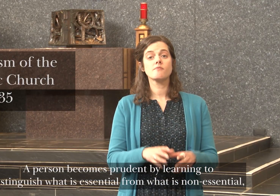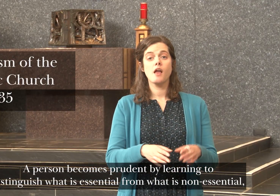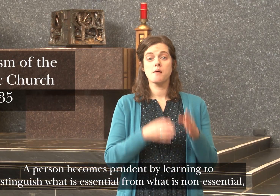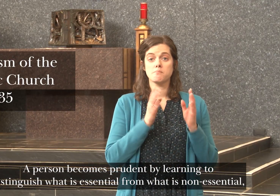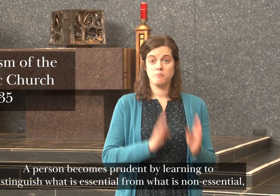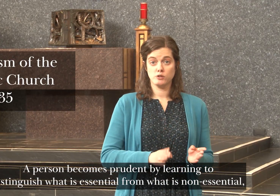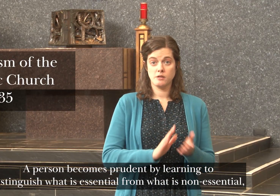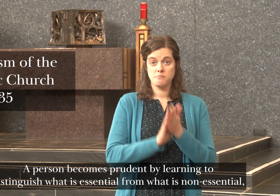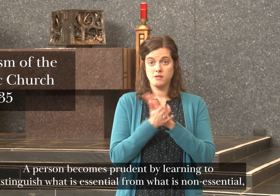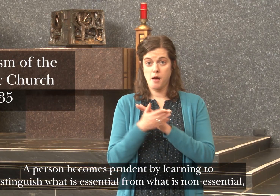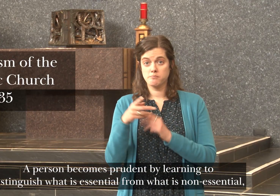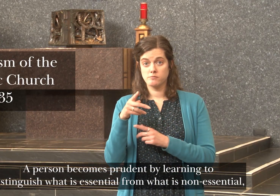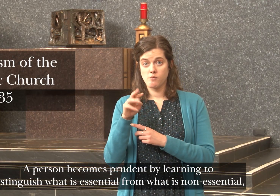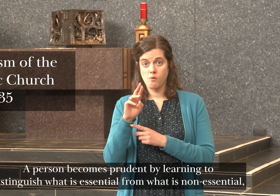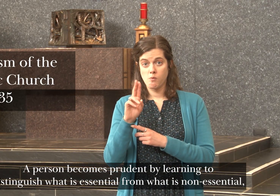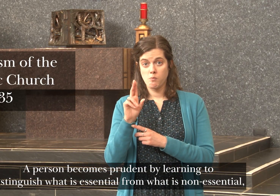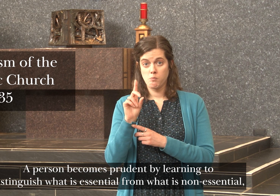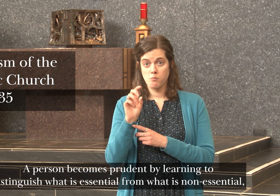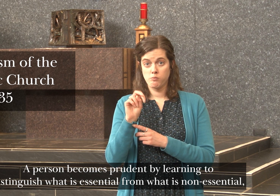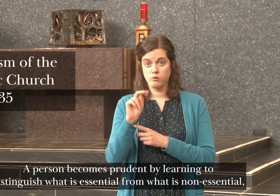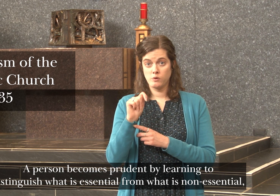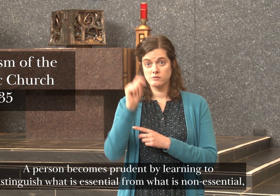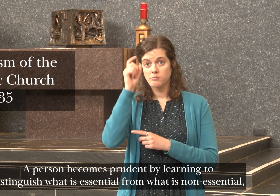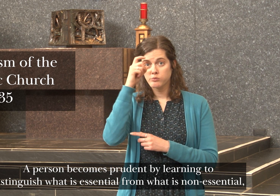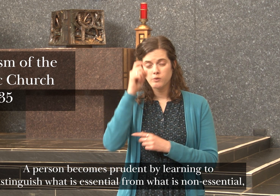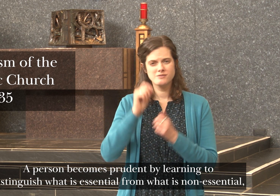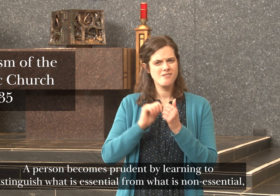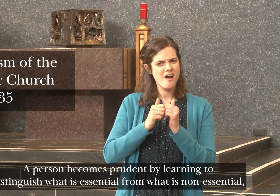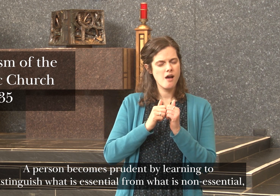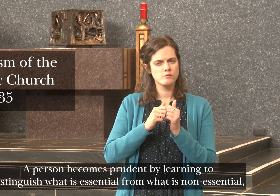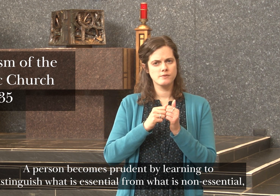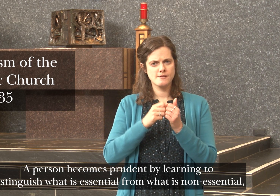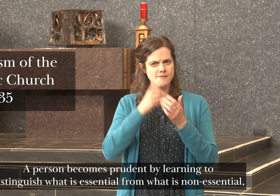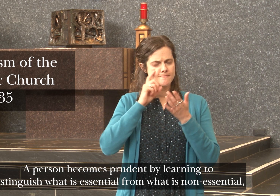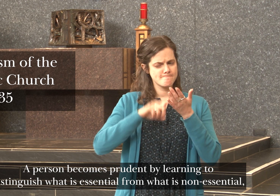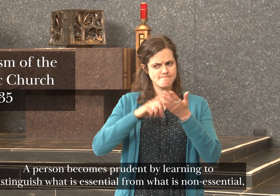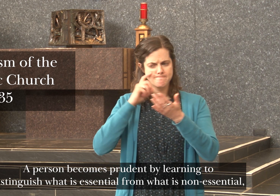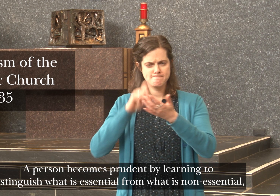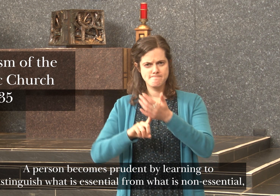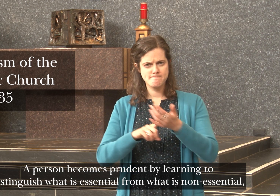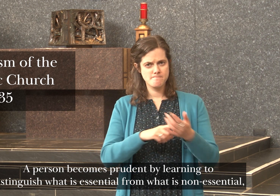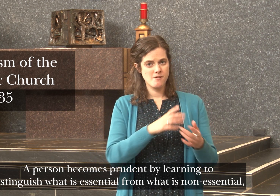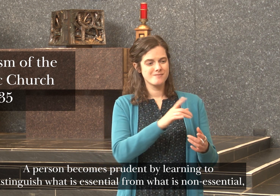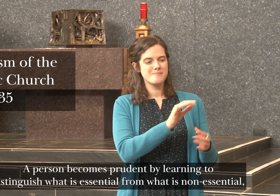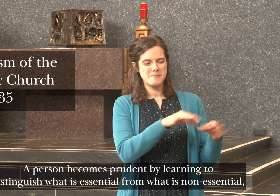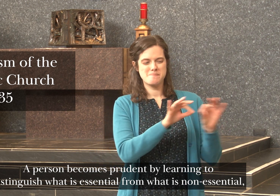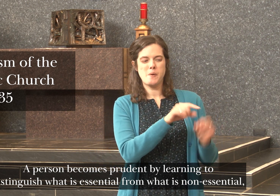A person becomes prudent by learning to distinguish what is essential from what is non essential,